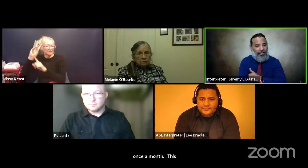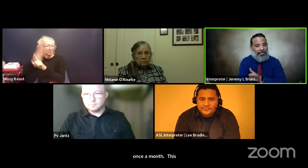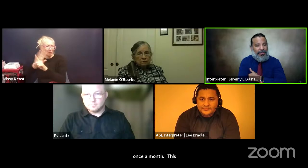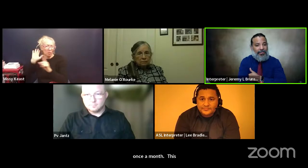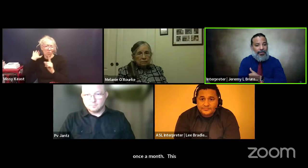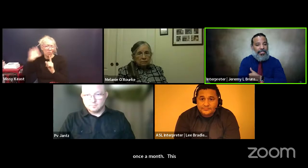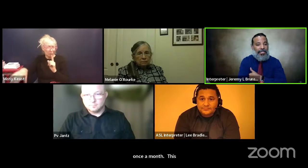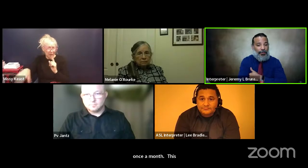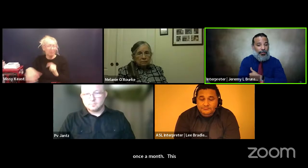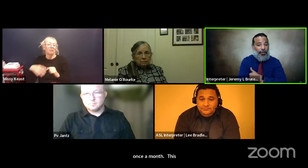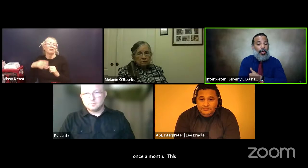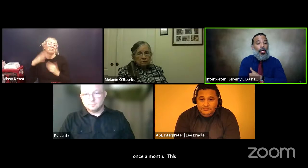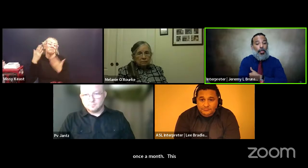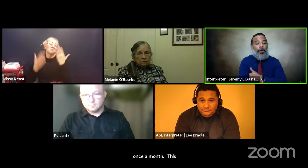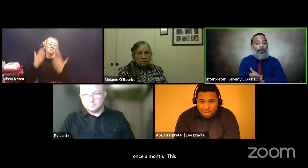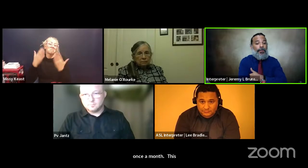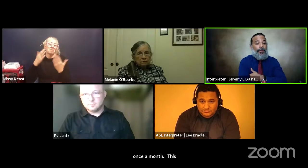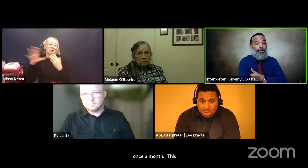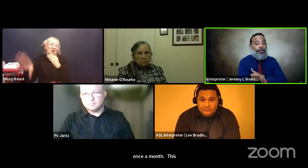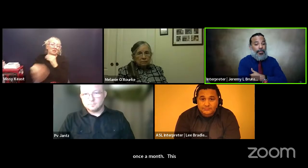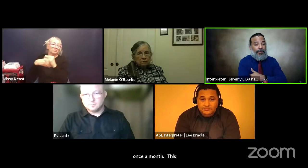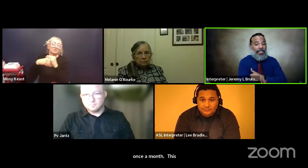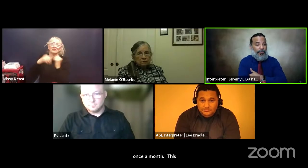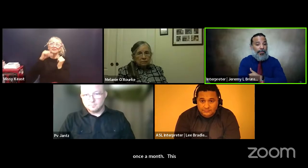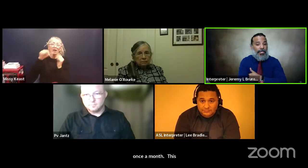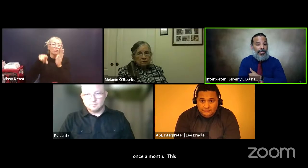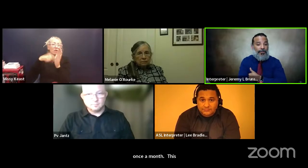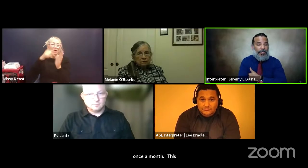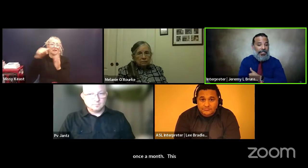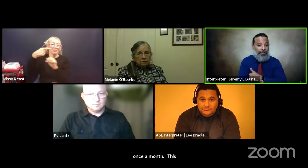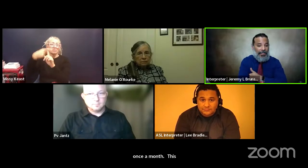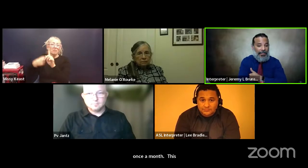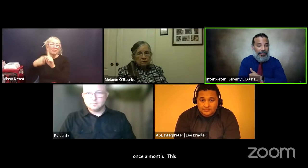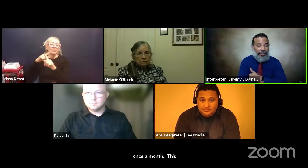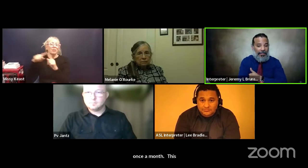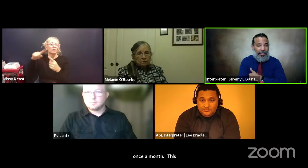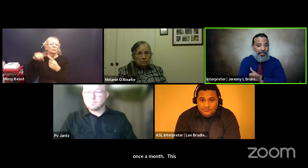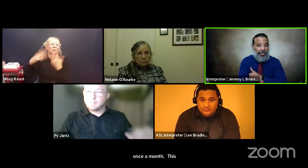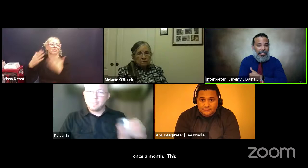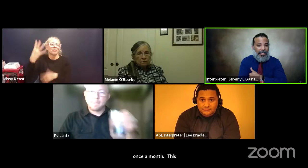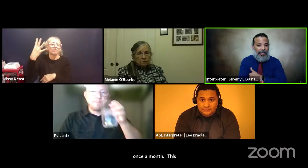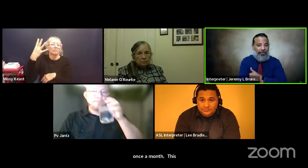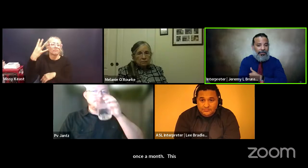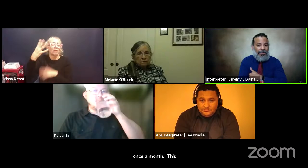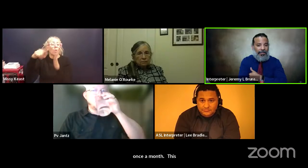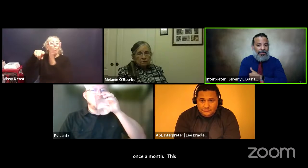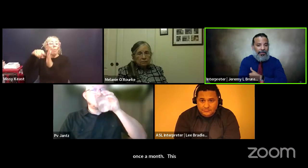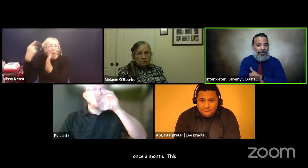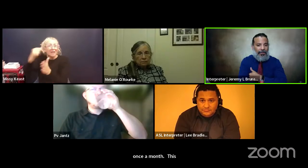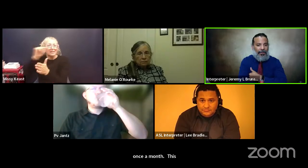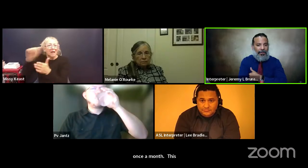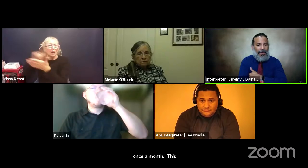a certified deaf interpreter who would supervise the probation for 6 months.